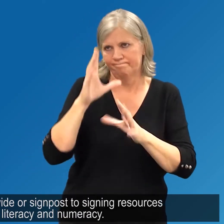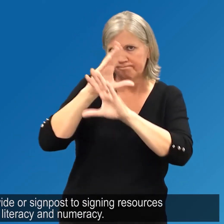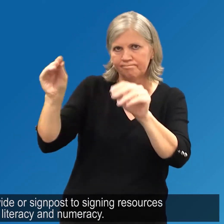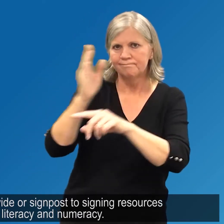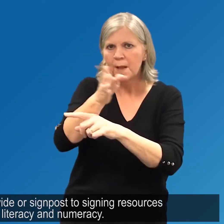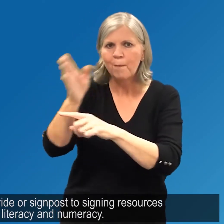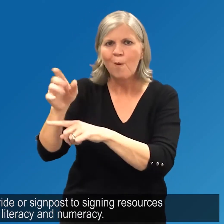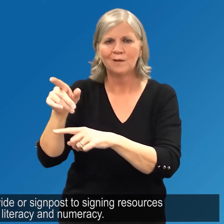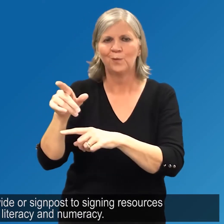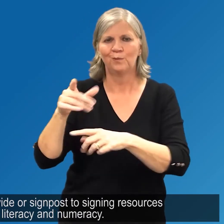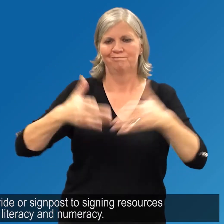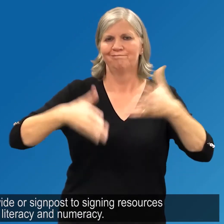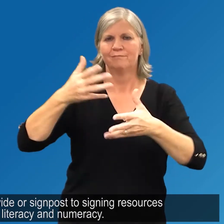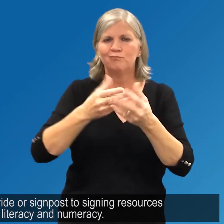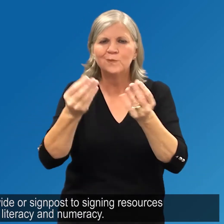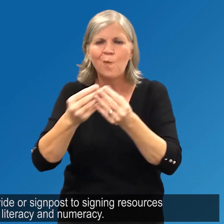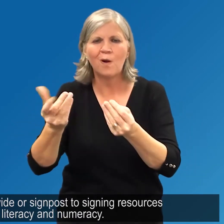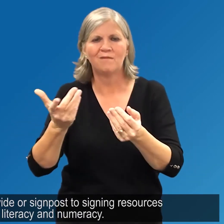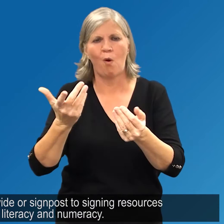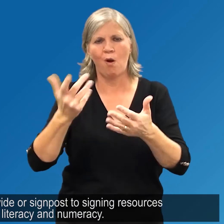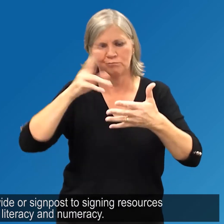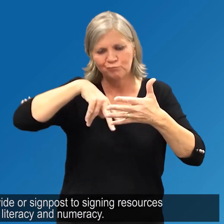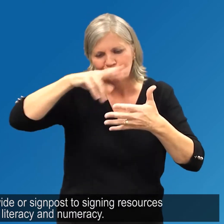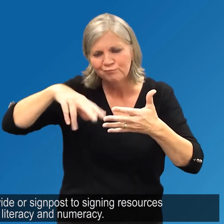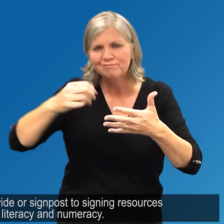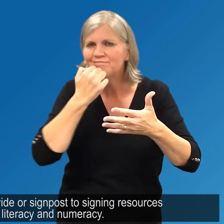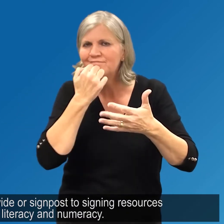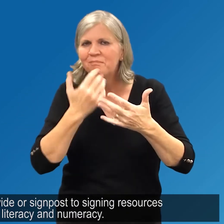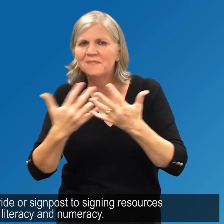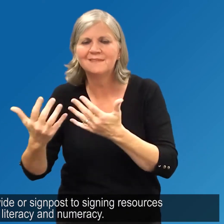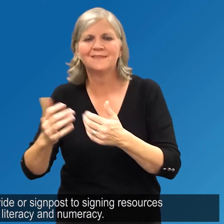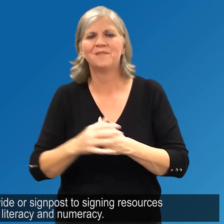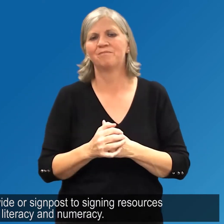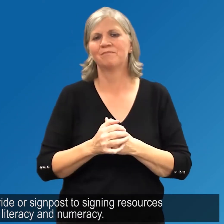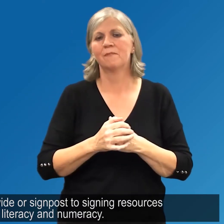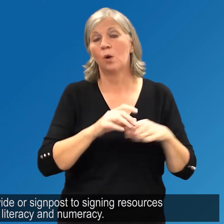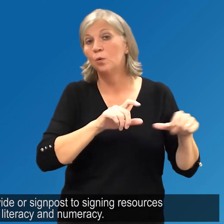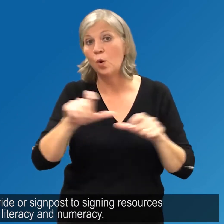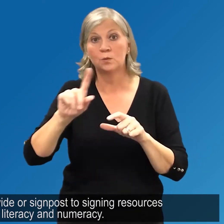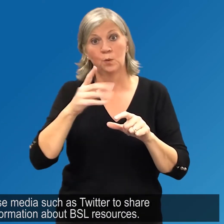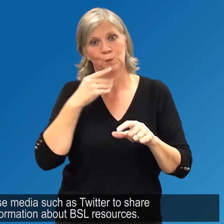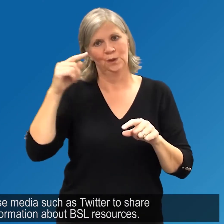Continue to provide or signpost to signing resources for literacy and numeracy.